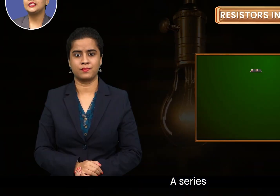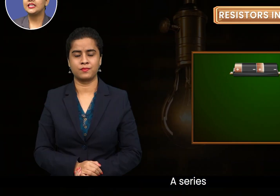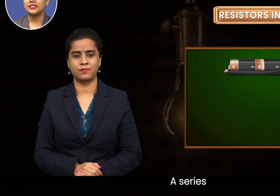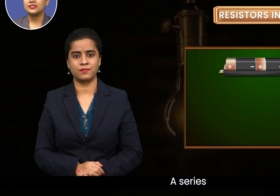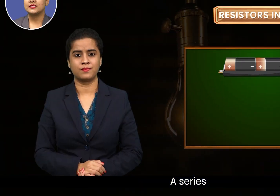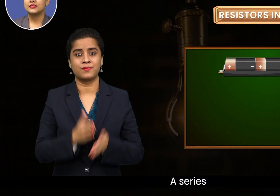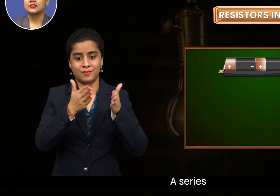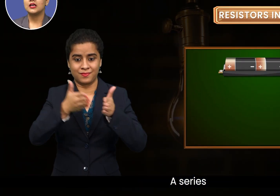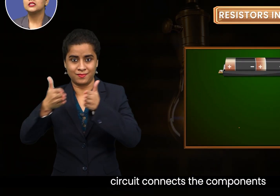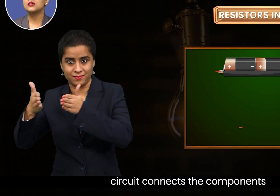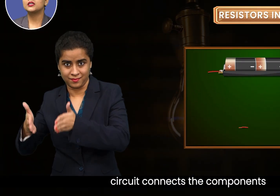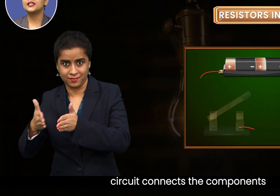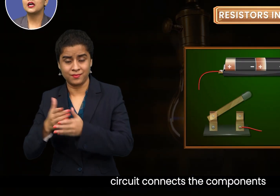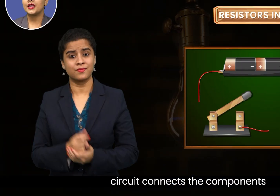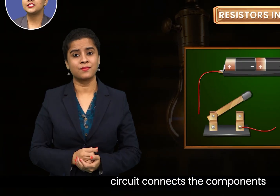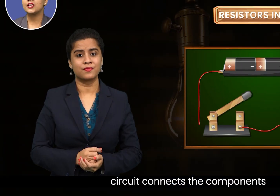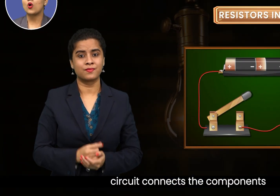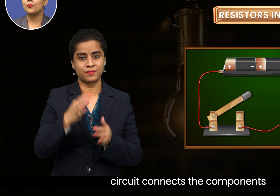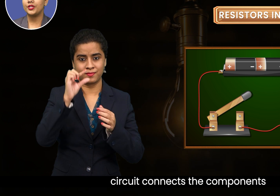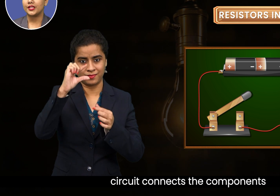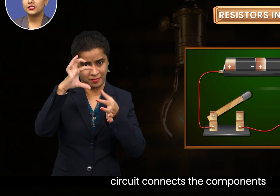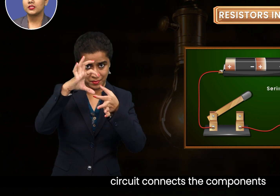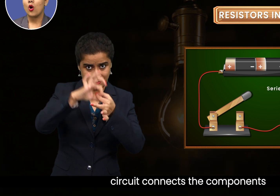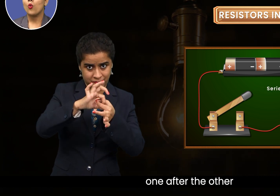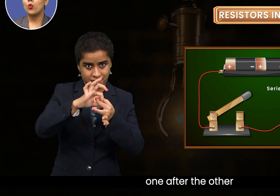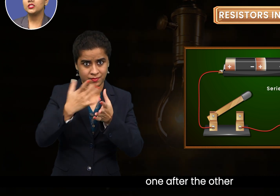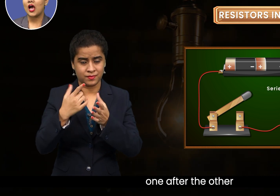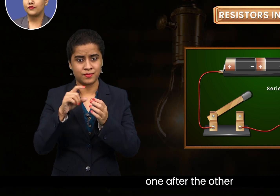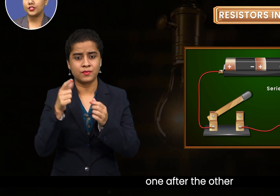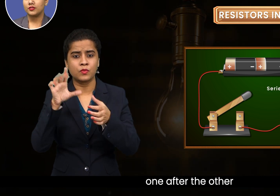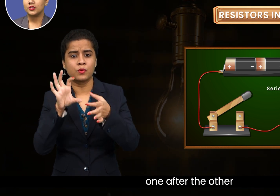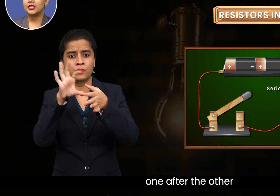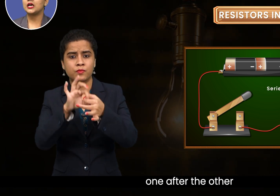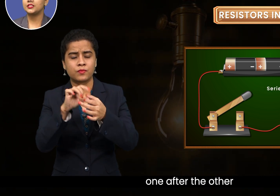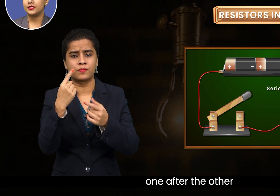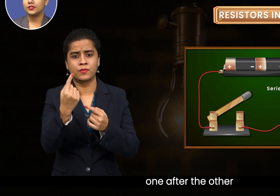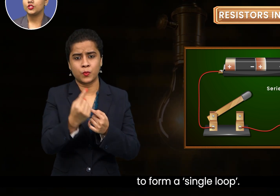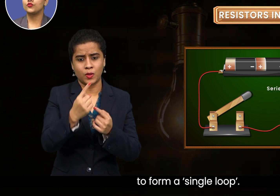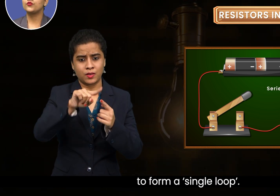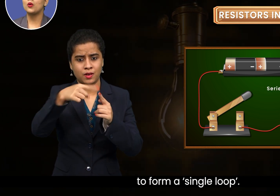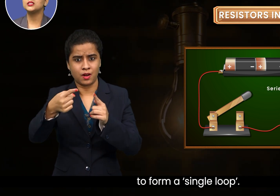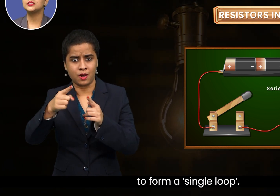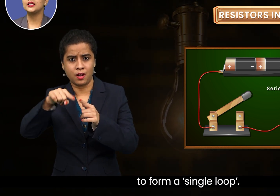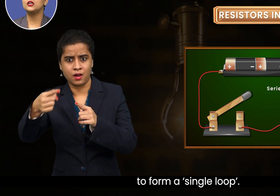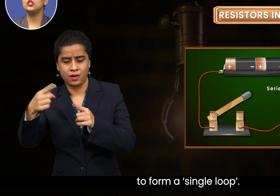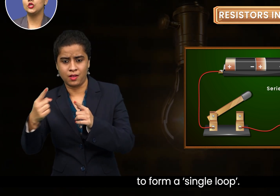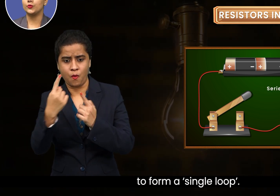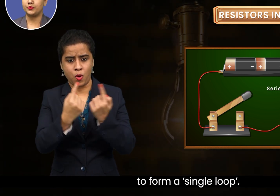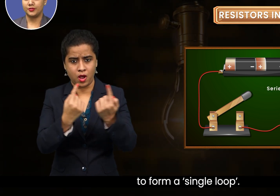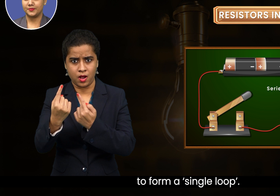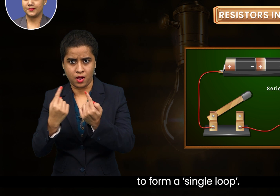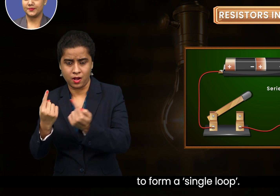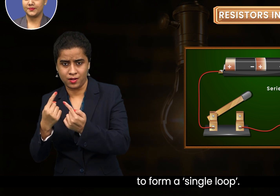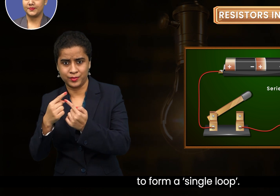A series circuit connects the components one after the other to form a single